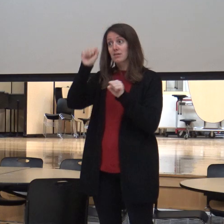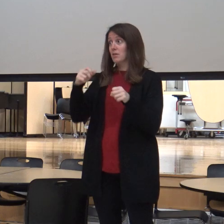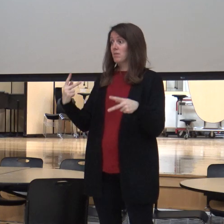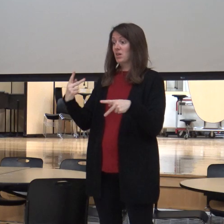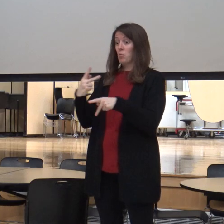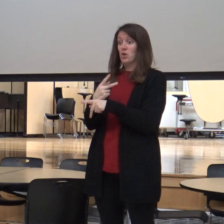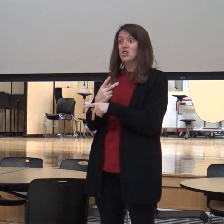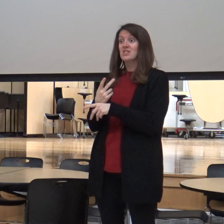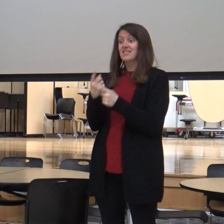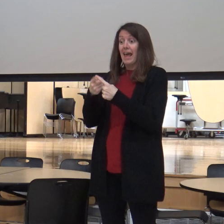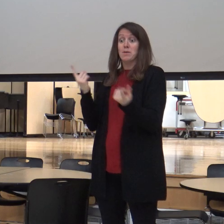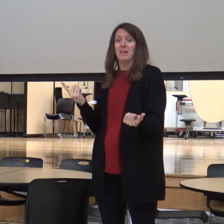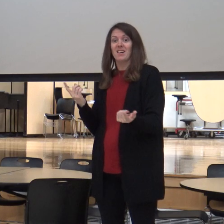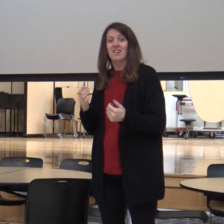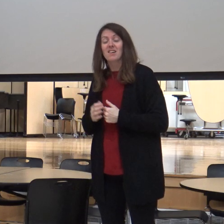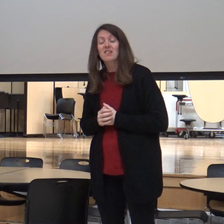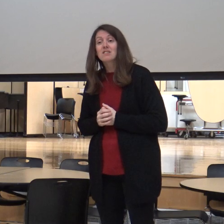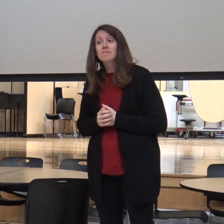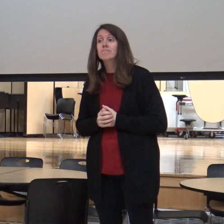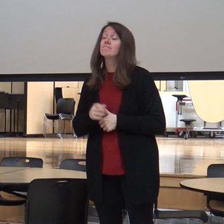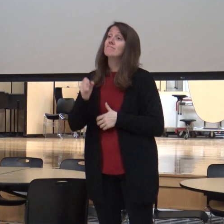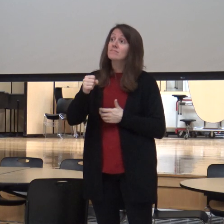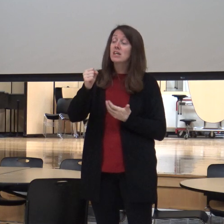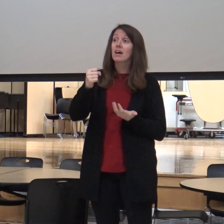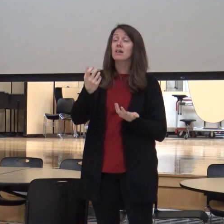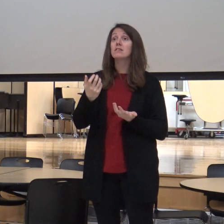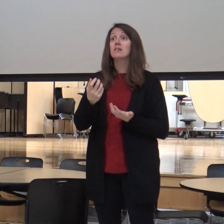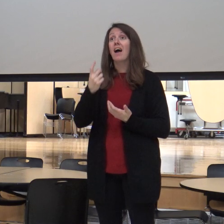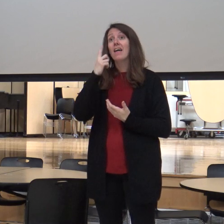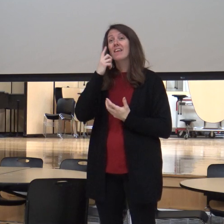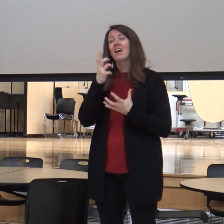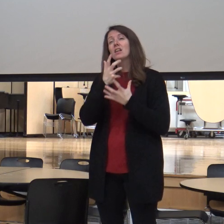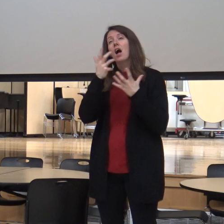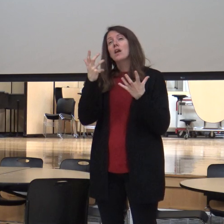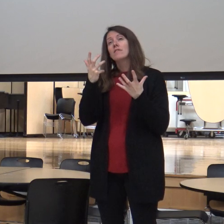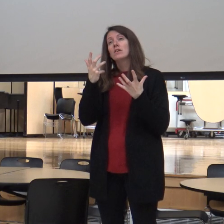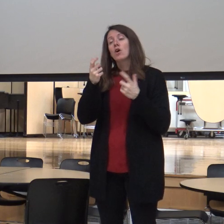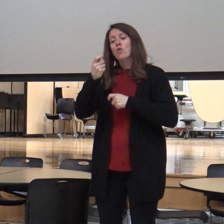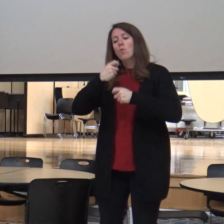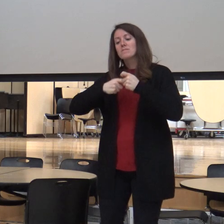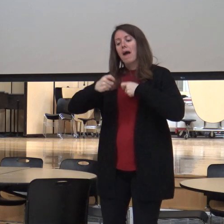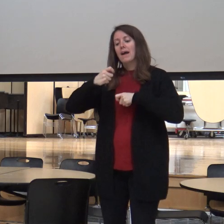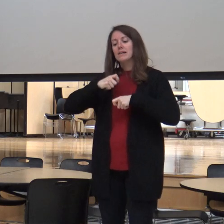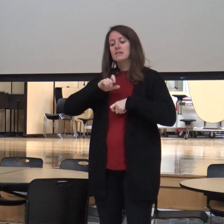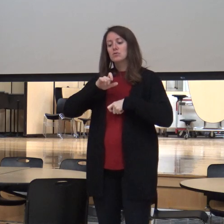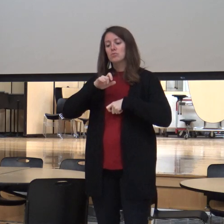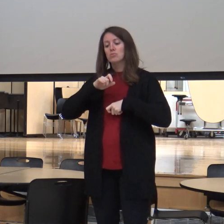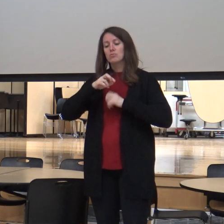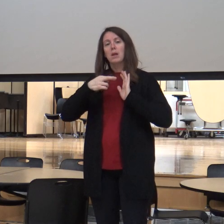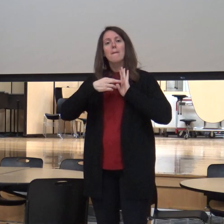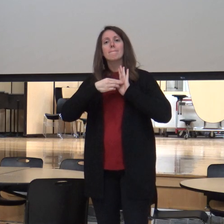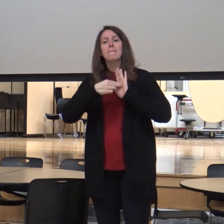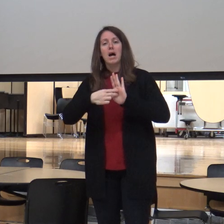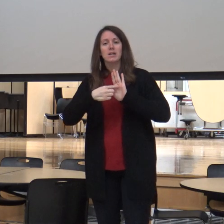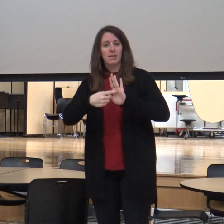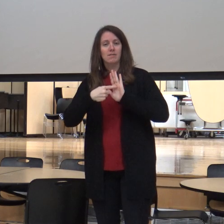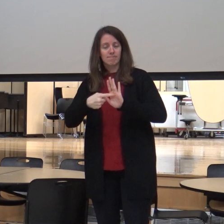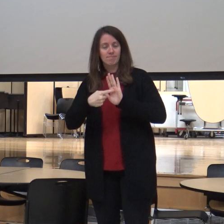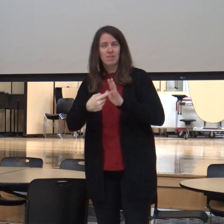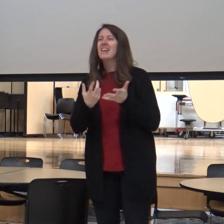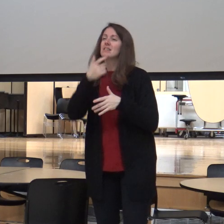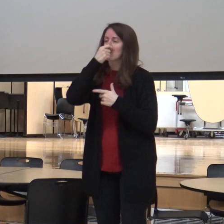enemy. Yeah, I think a lot of it goes back to that role modeling. And it was interesting, me and some coworkers were talking